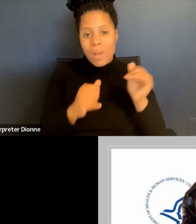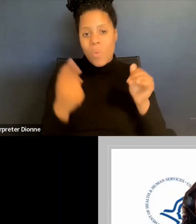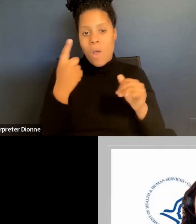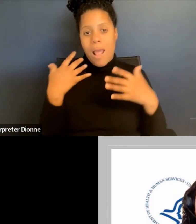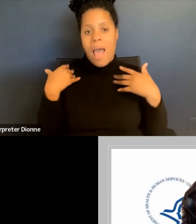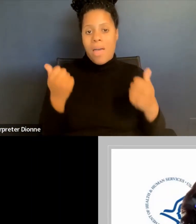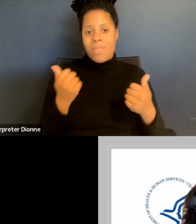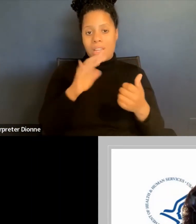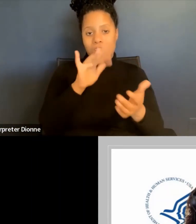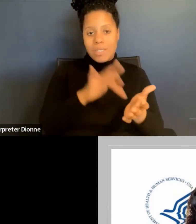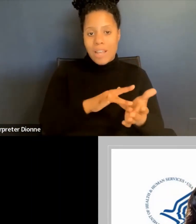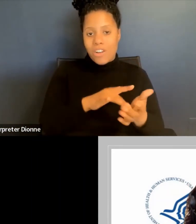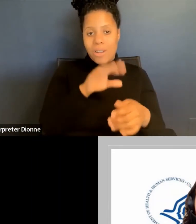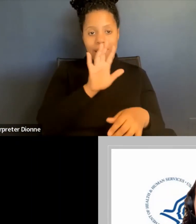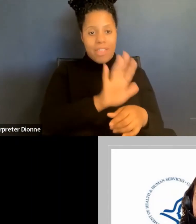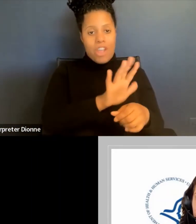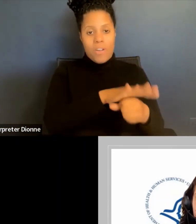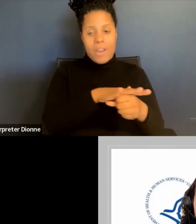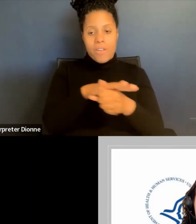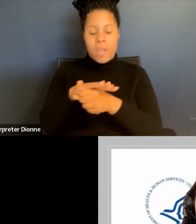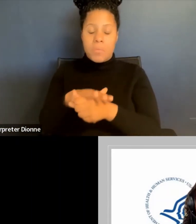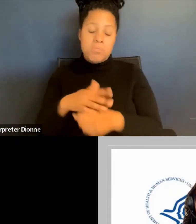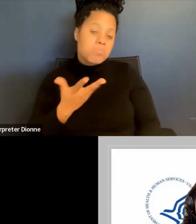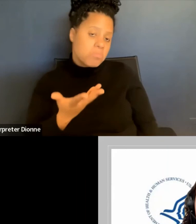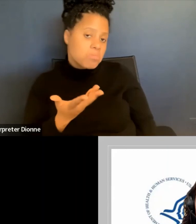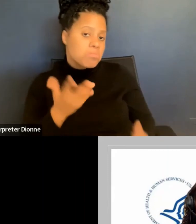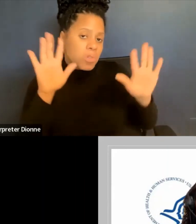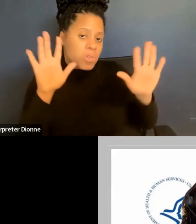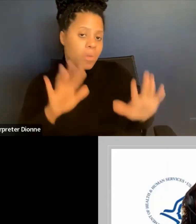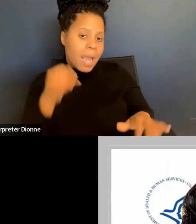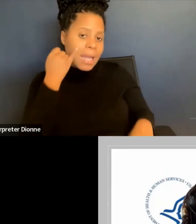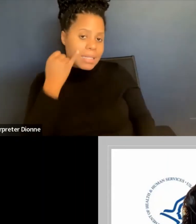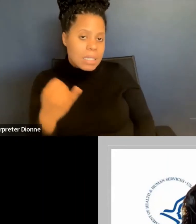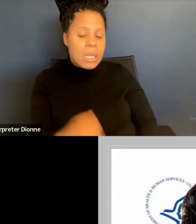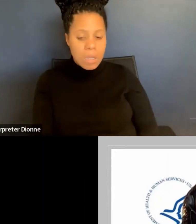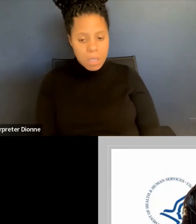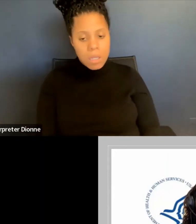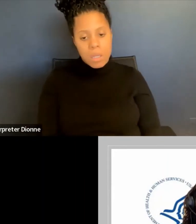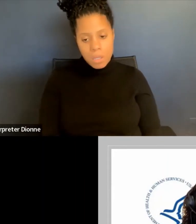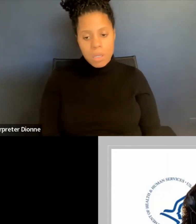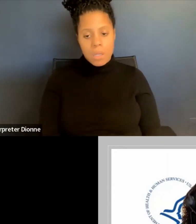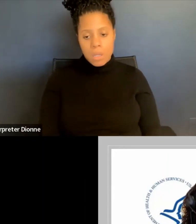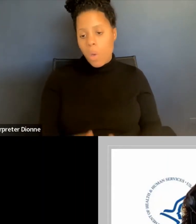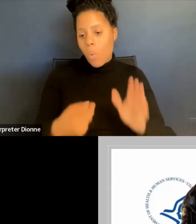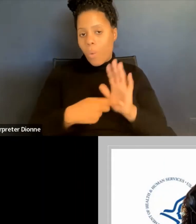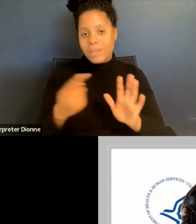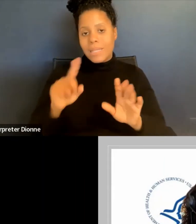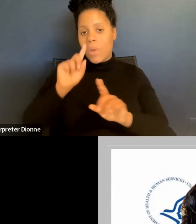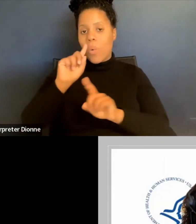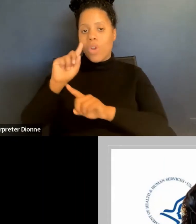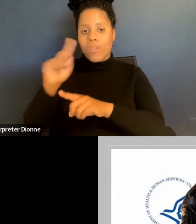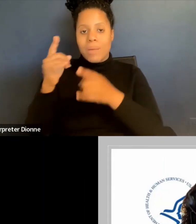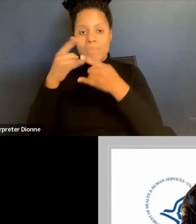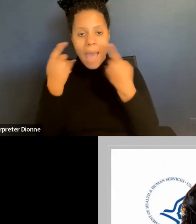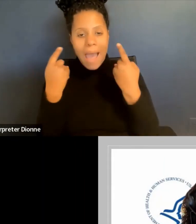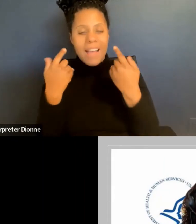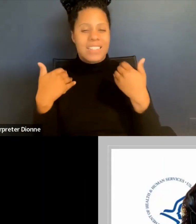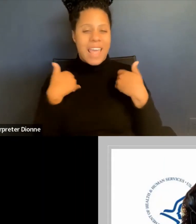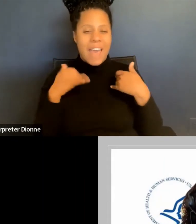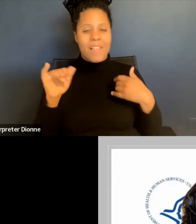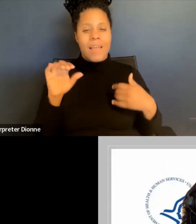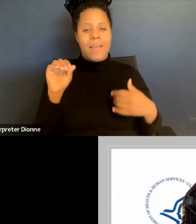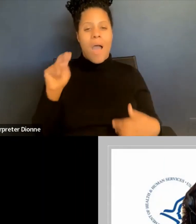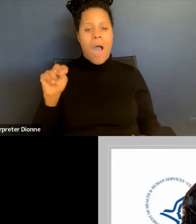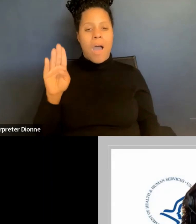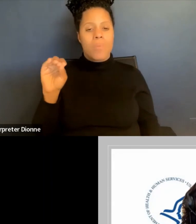Yeah, that's a great idea. I mean, I will say if they're ordering masks, they have sort of the onboarding steps to order tests, but